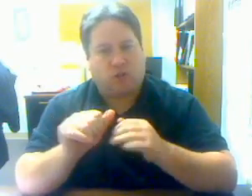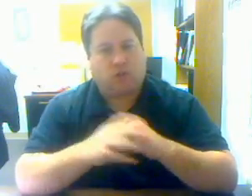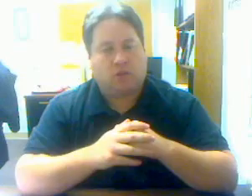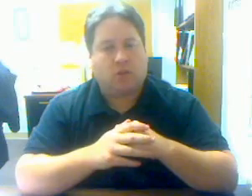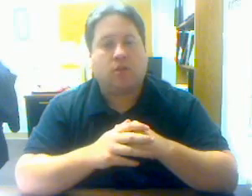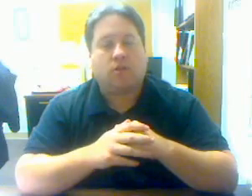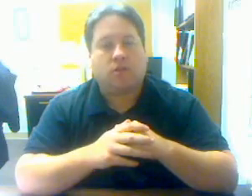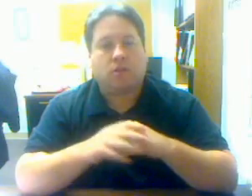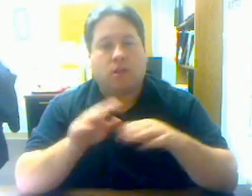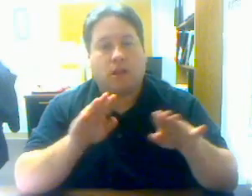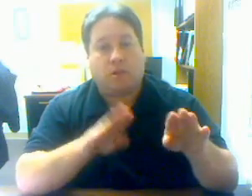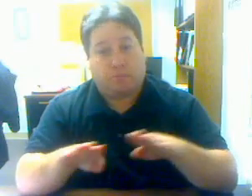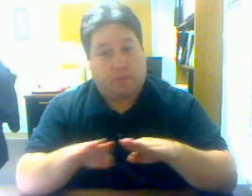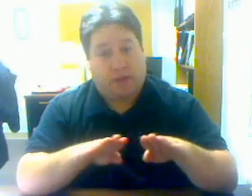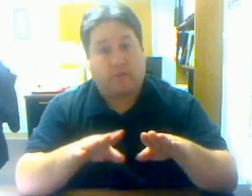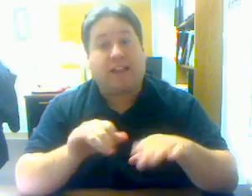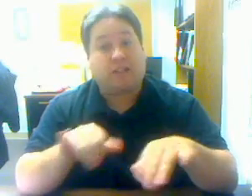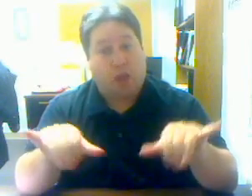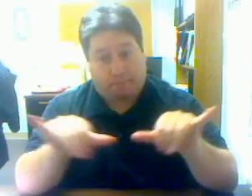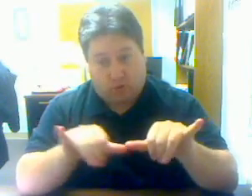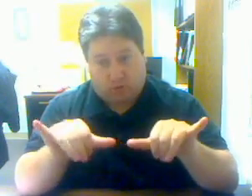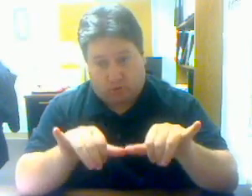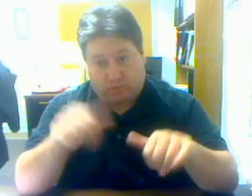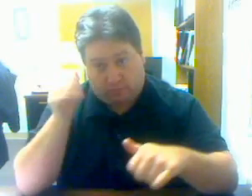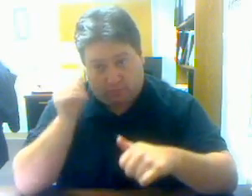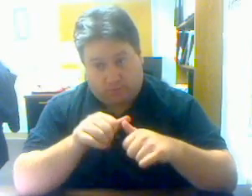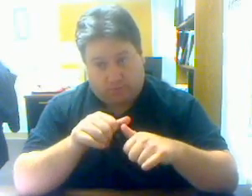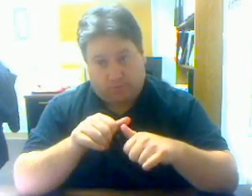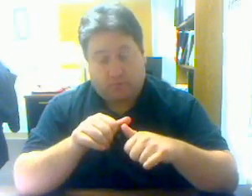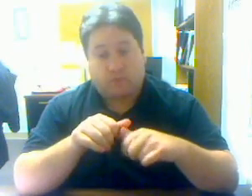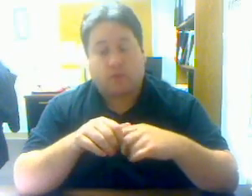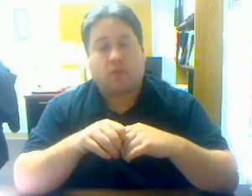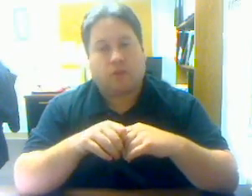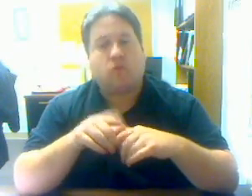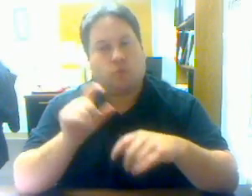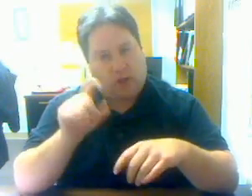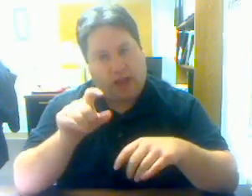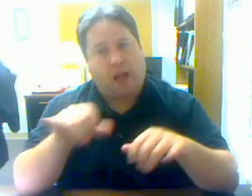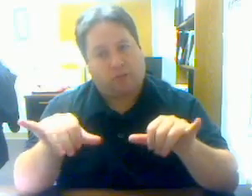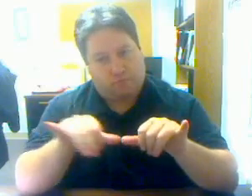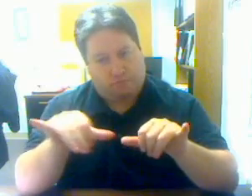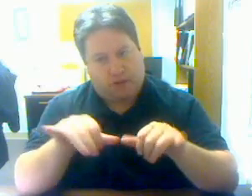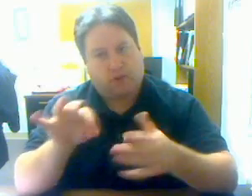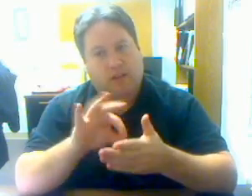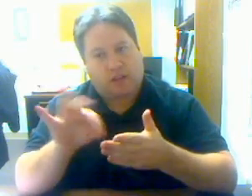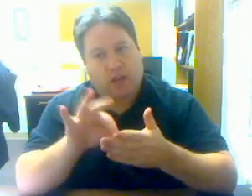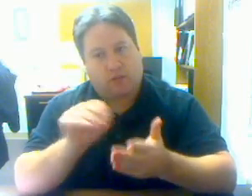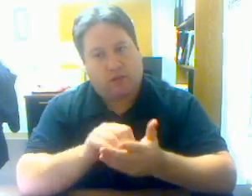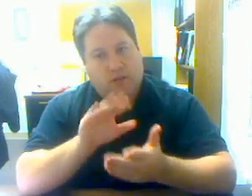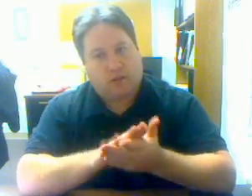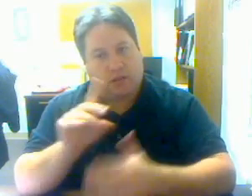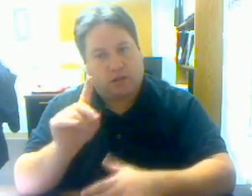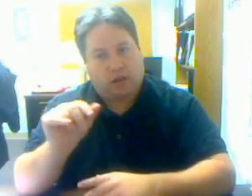is measurable, and you will need to measure it. You're going to most likely you're going to use a frequency count. So whatever the behaviors are on the plan,